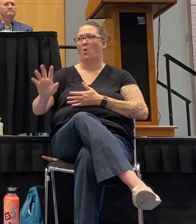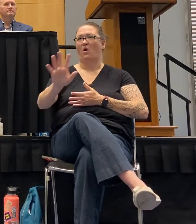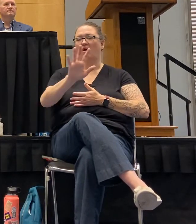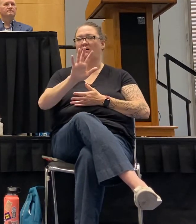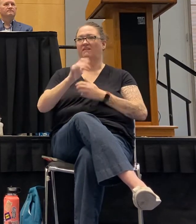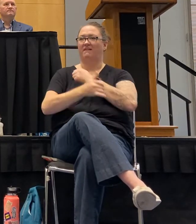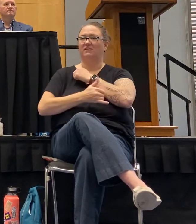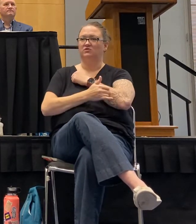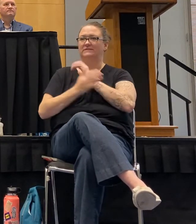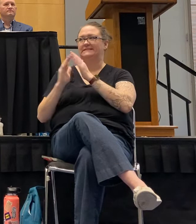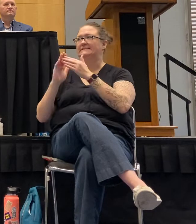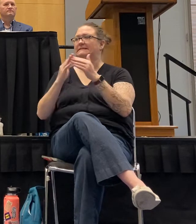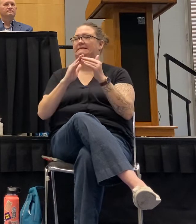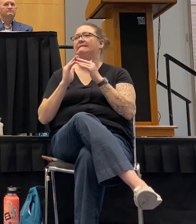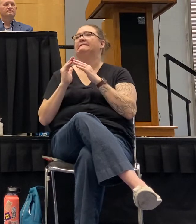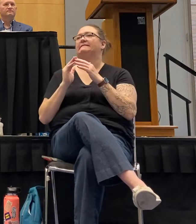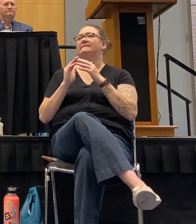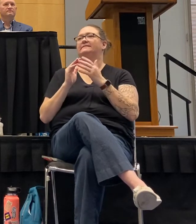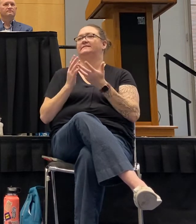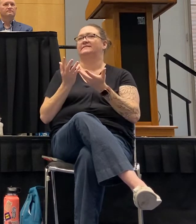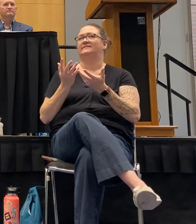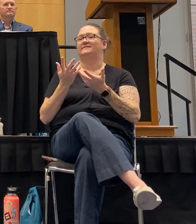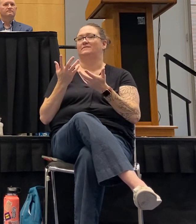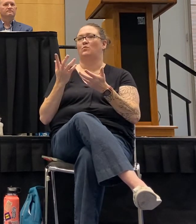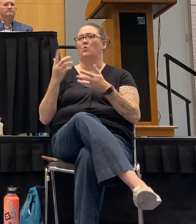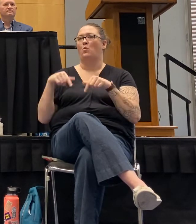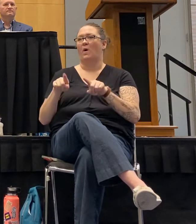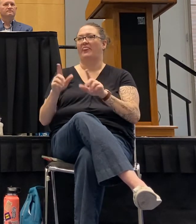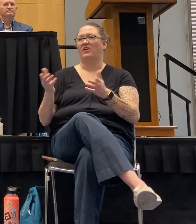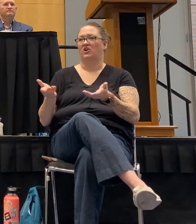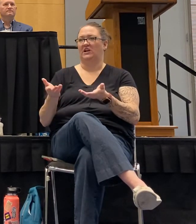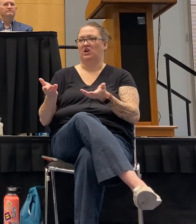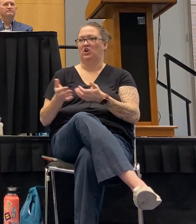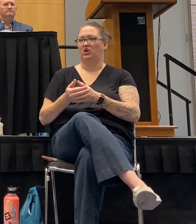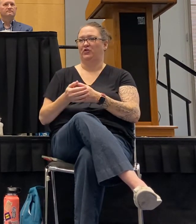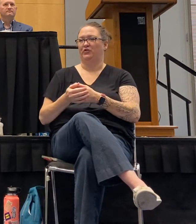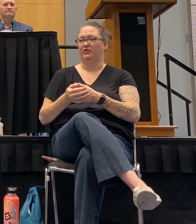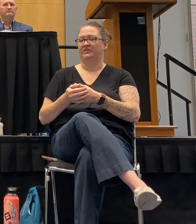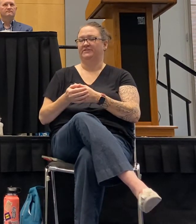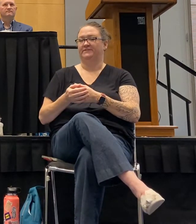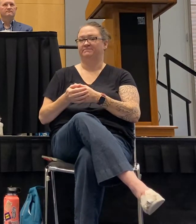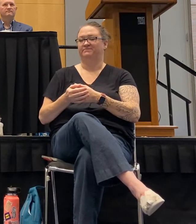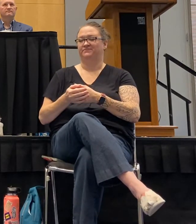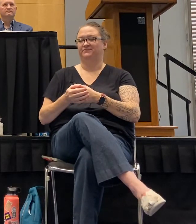country and the city, and you know, while they're here.